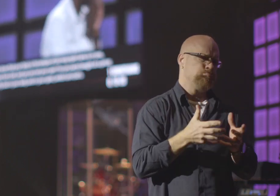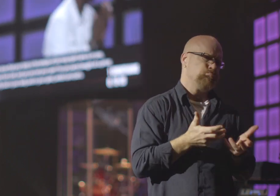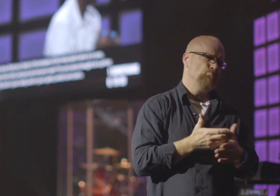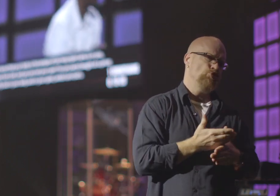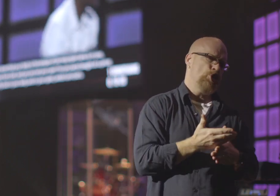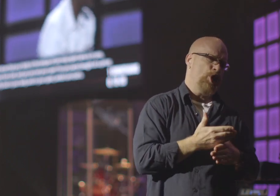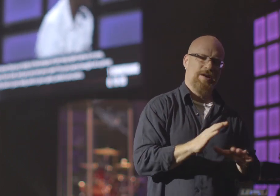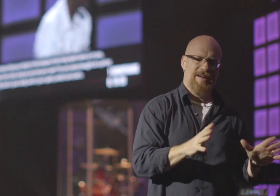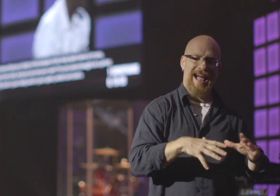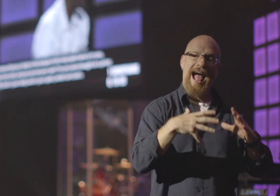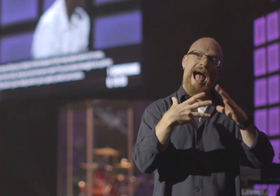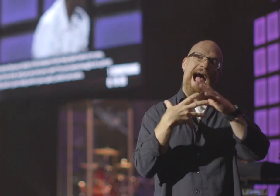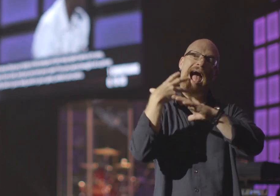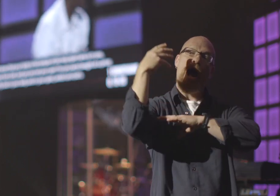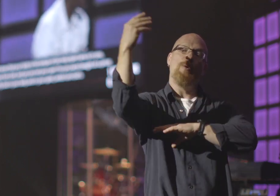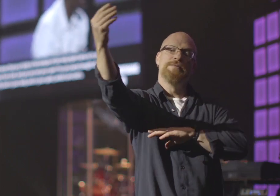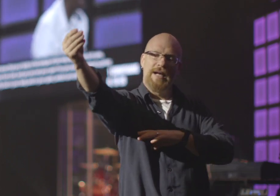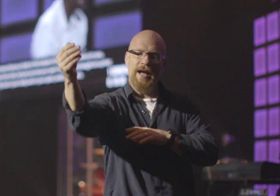me,